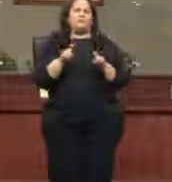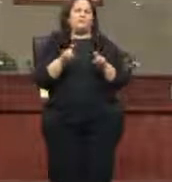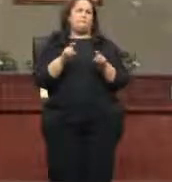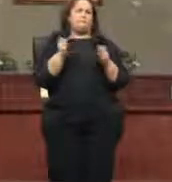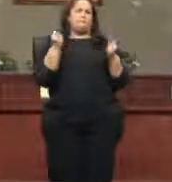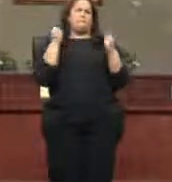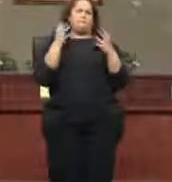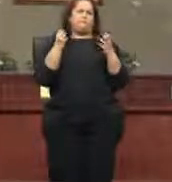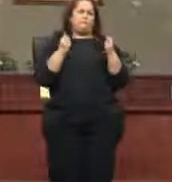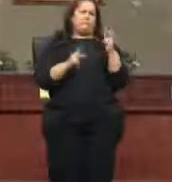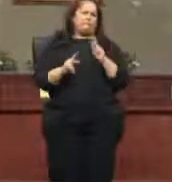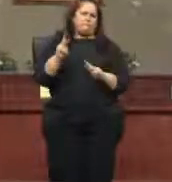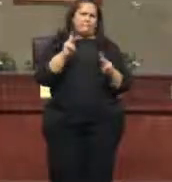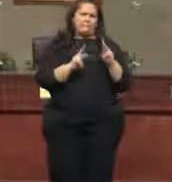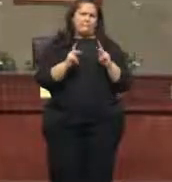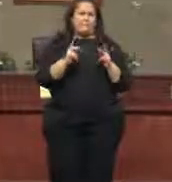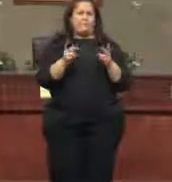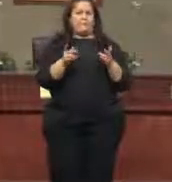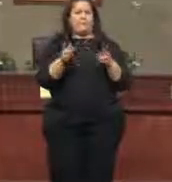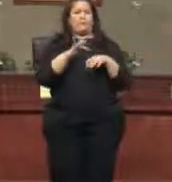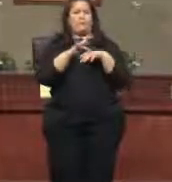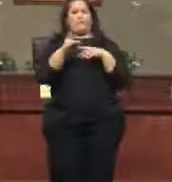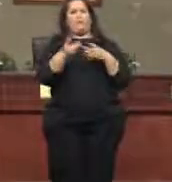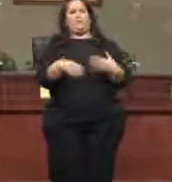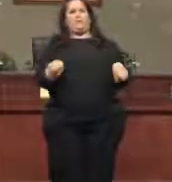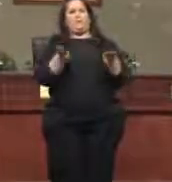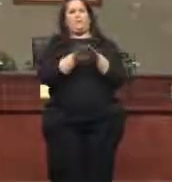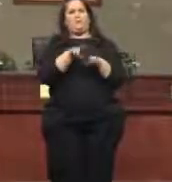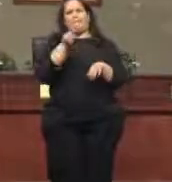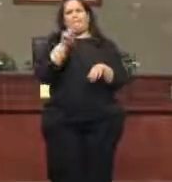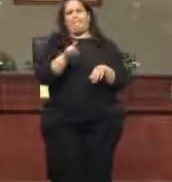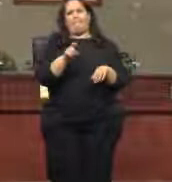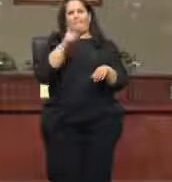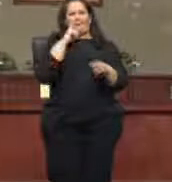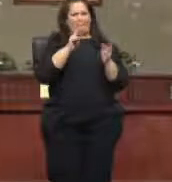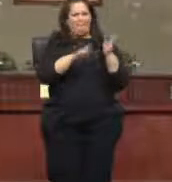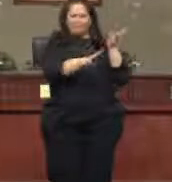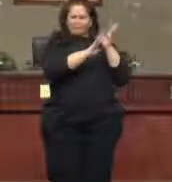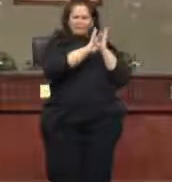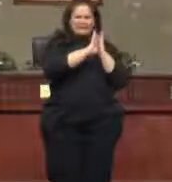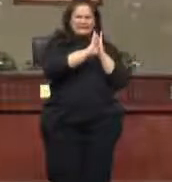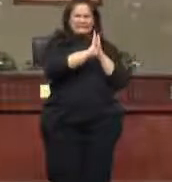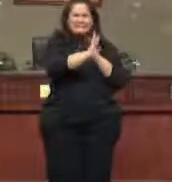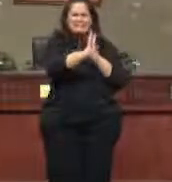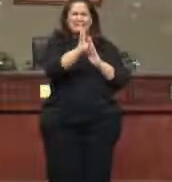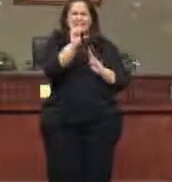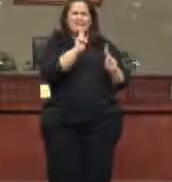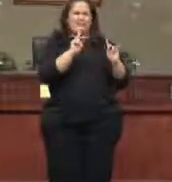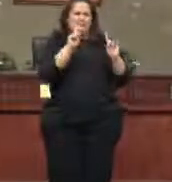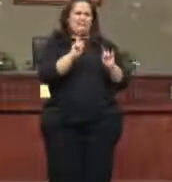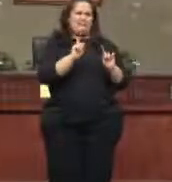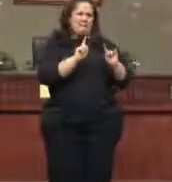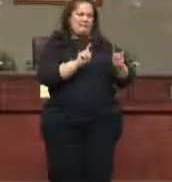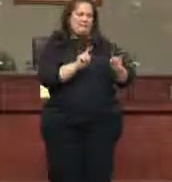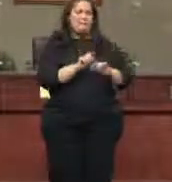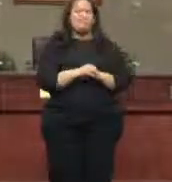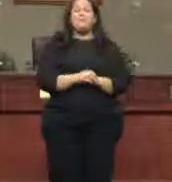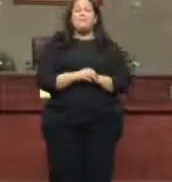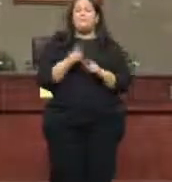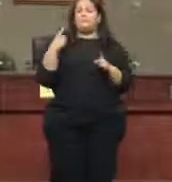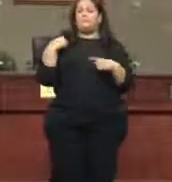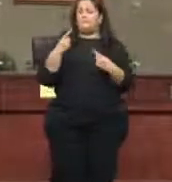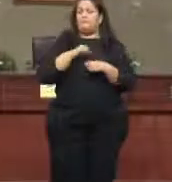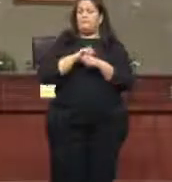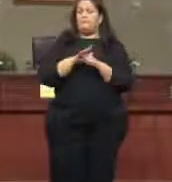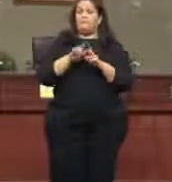thousands. We had to close early as a result of the testing that was being done there. Since the start of the pandemic, there